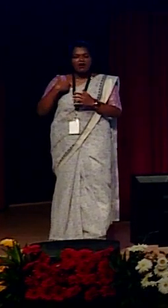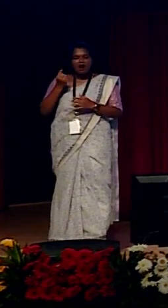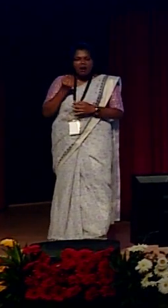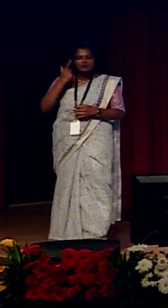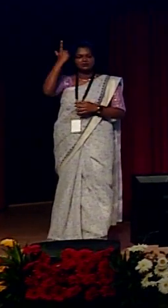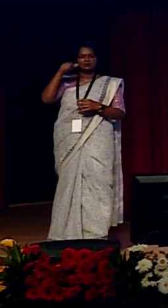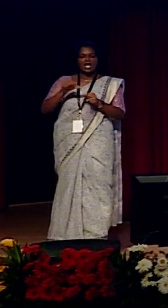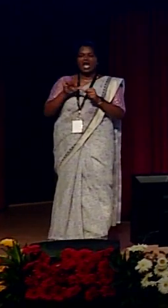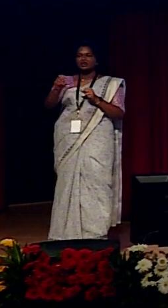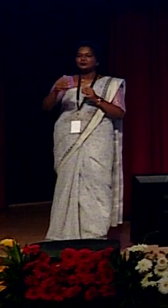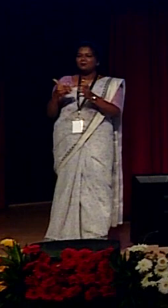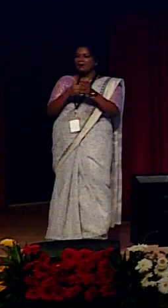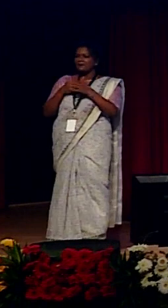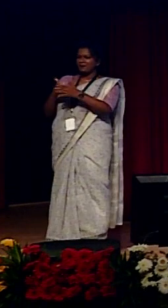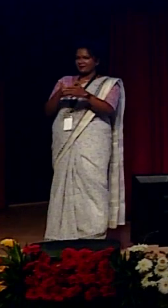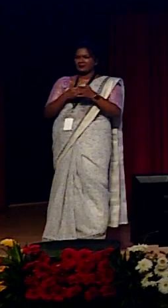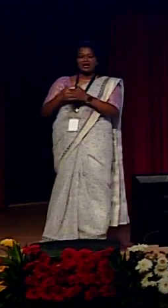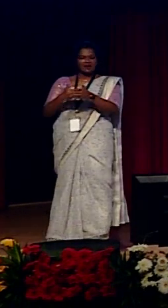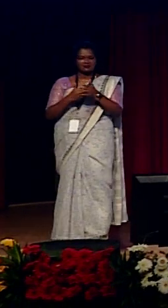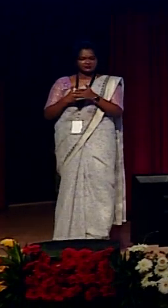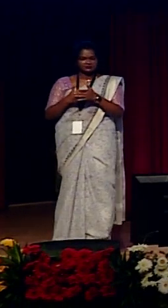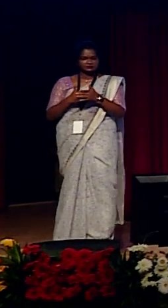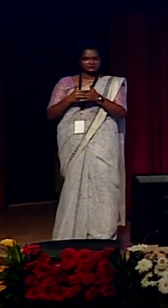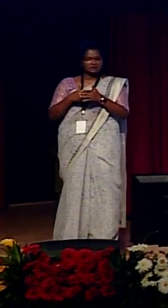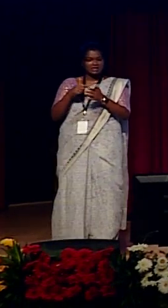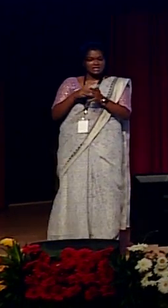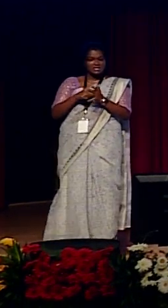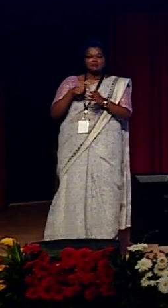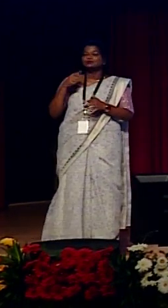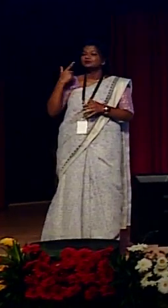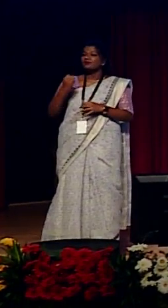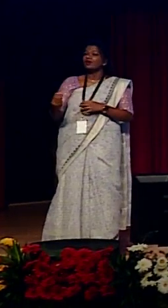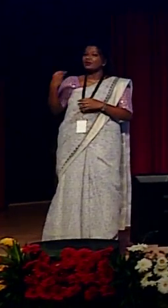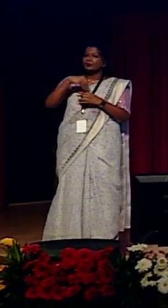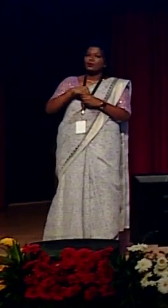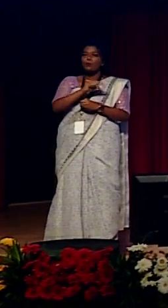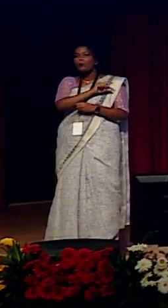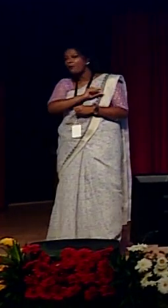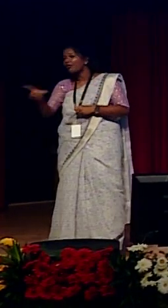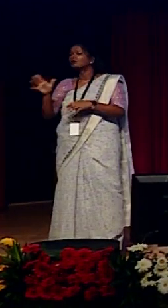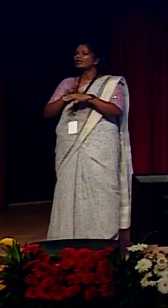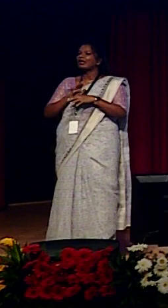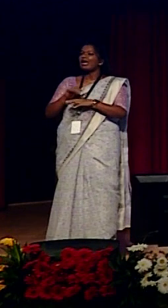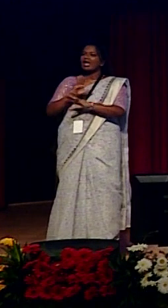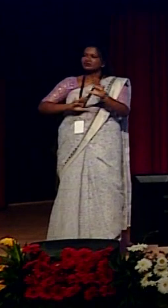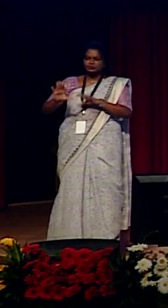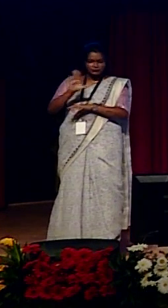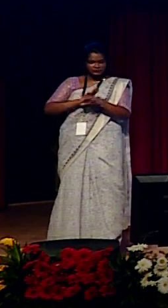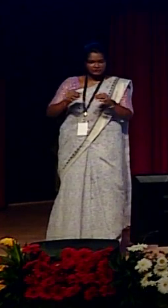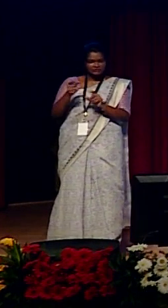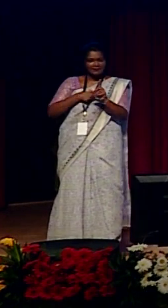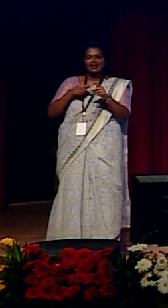various accessibility barriers. And this study included all the experiments and activities prescribed